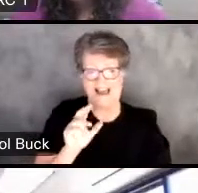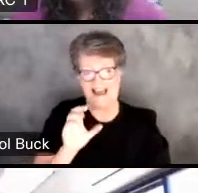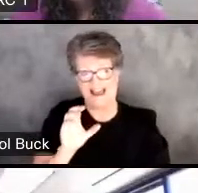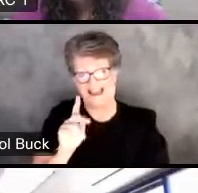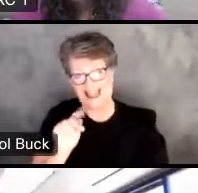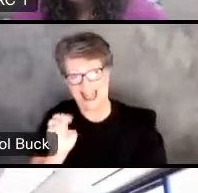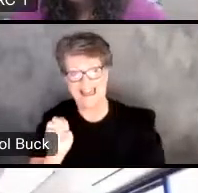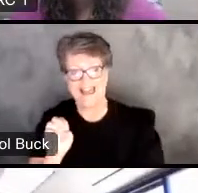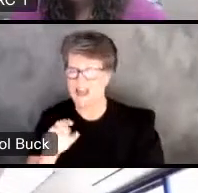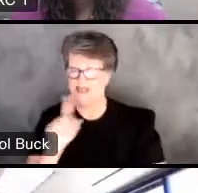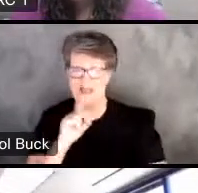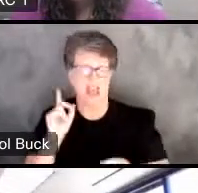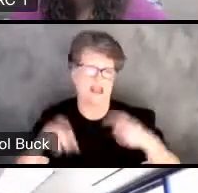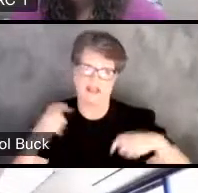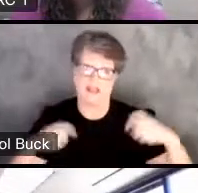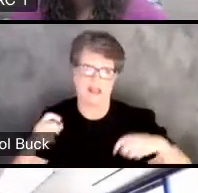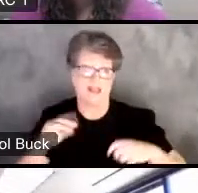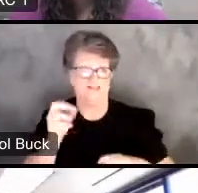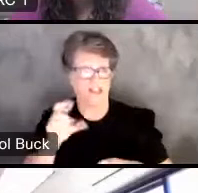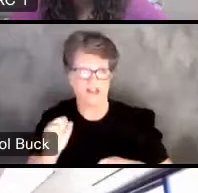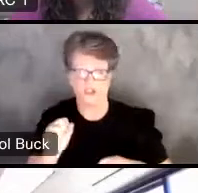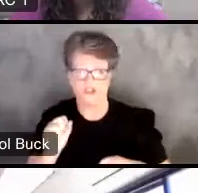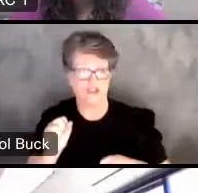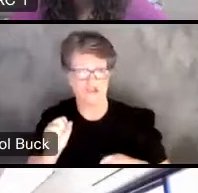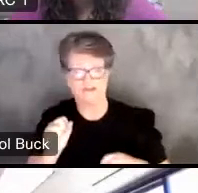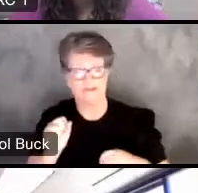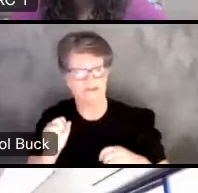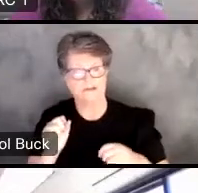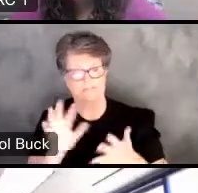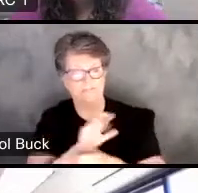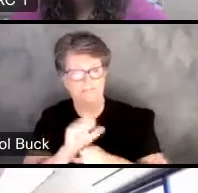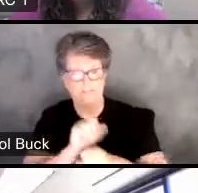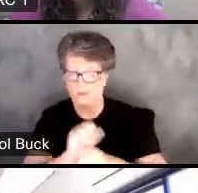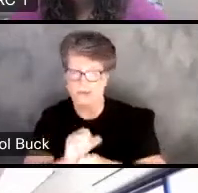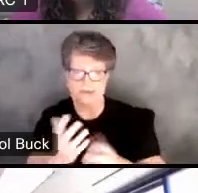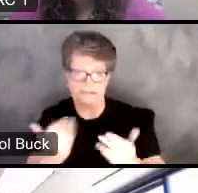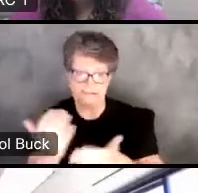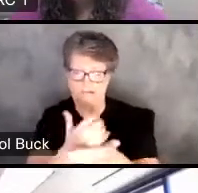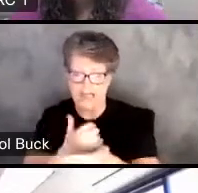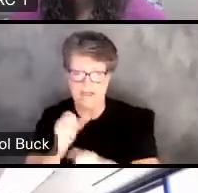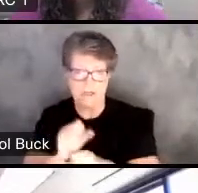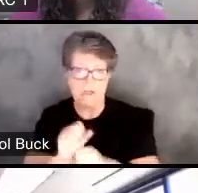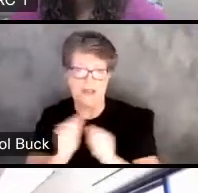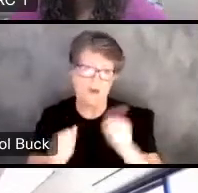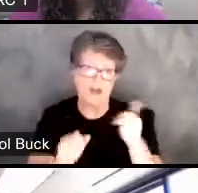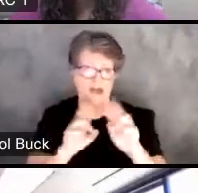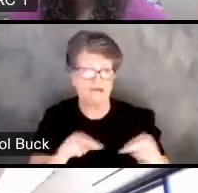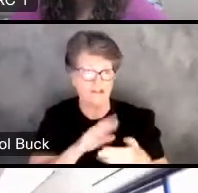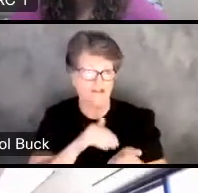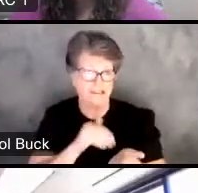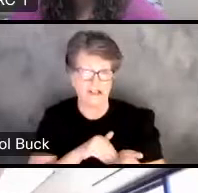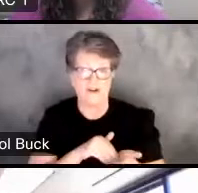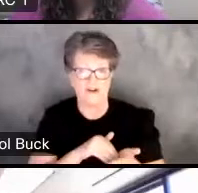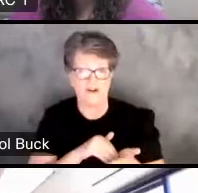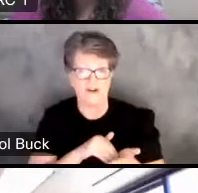They scrambled to get these vendorizations in, along with working with other regional centers where the camp